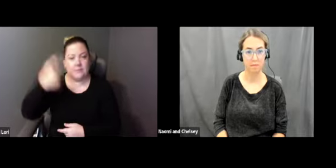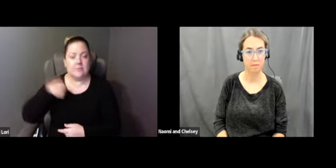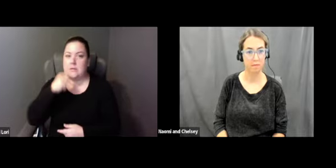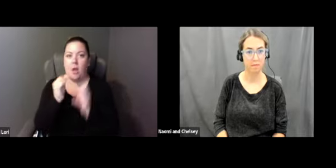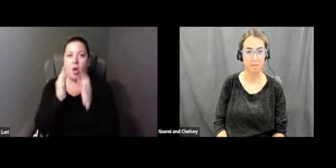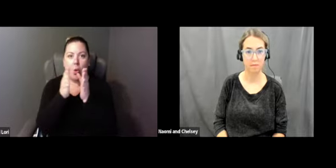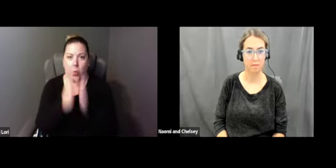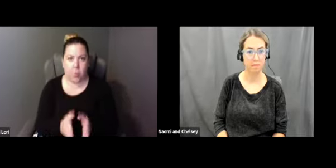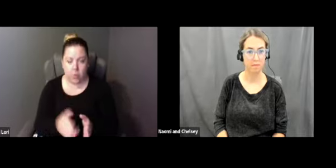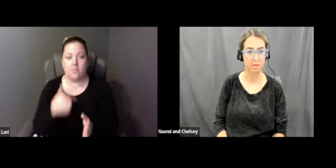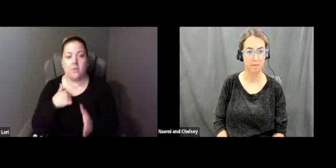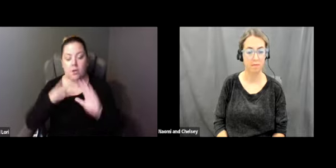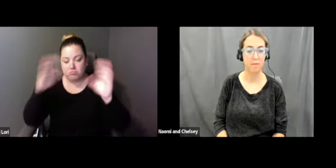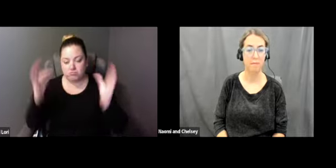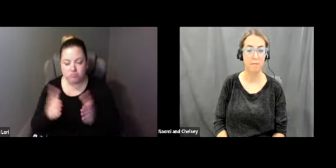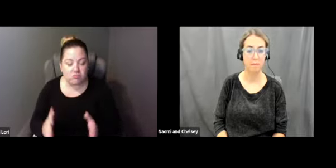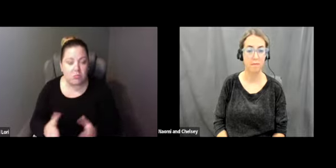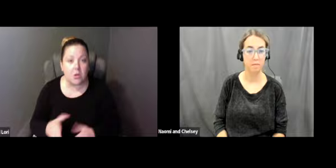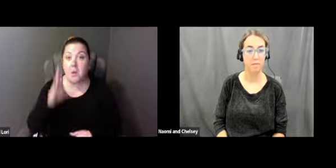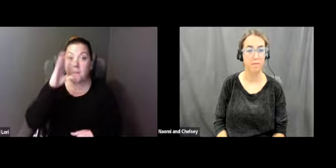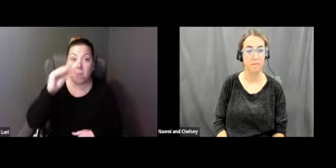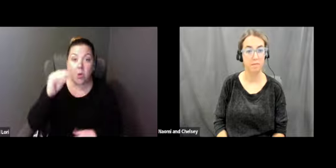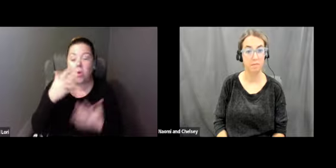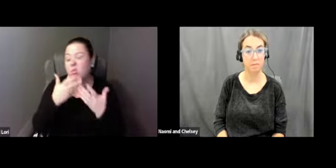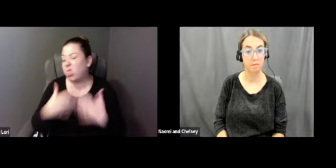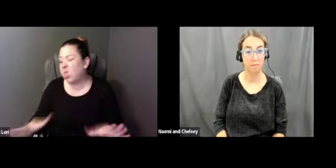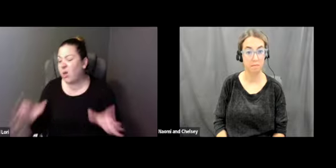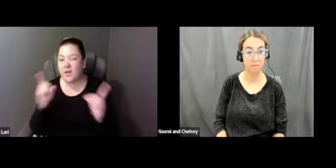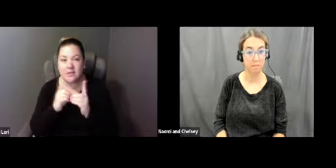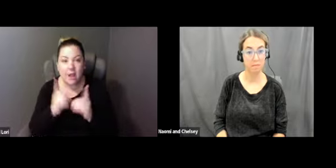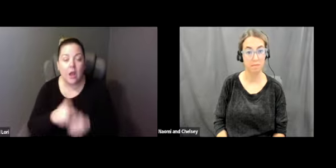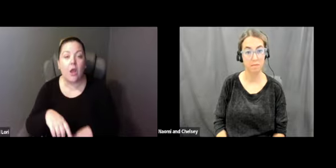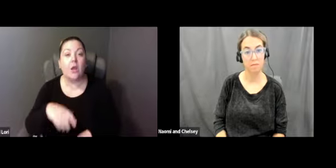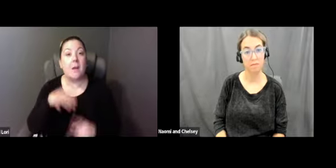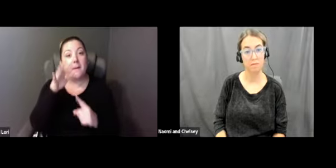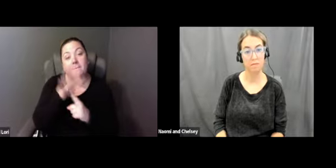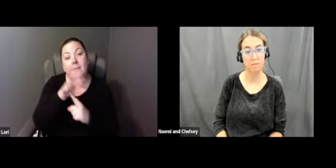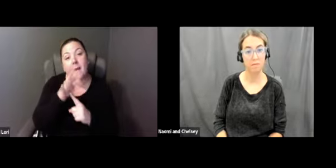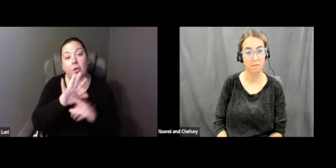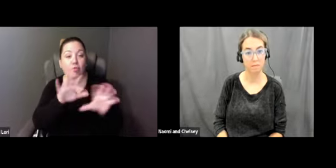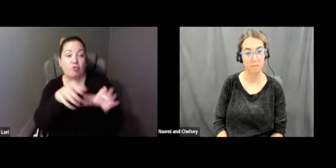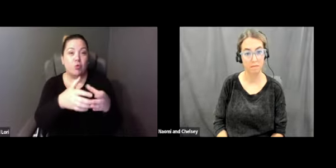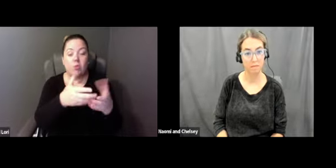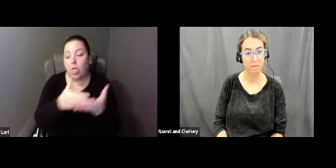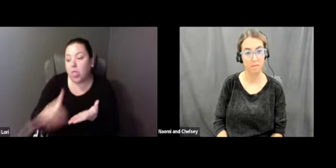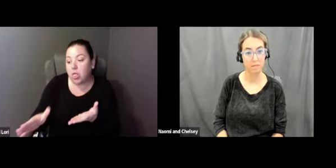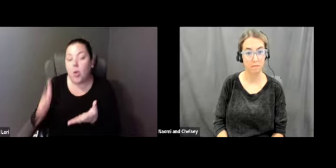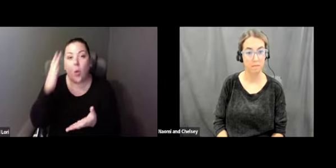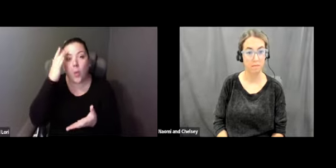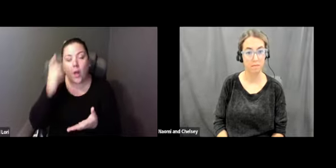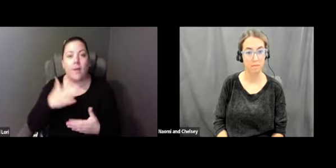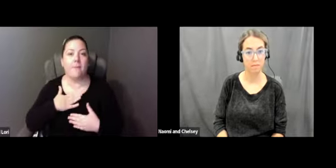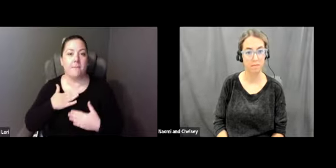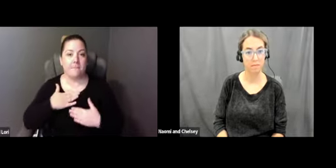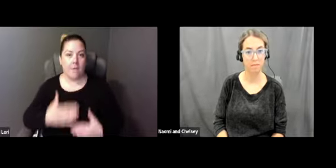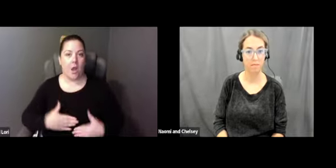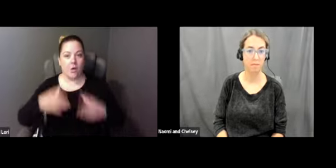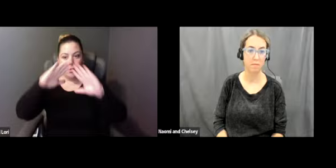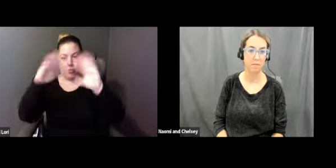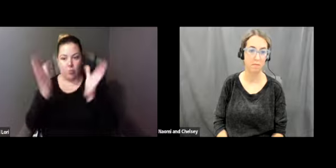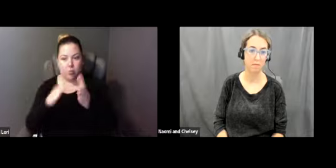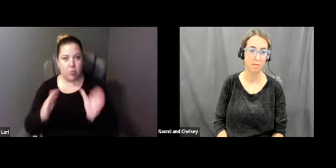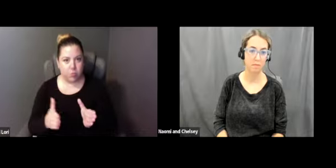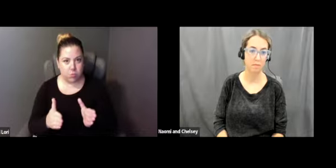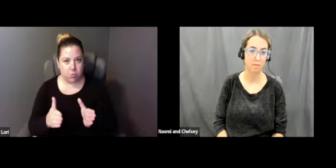I wasn't in with the popular crowd, the cool crowd, because I was bigger than all of them, right? And so it was very easy